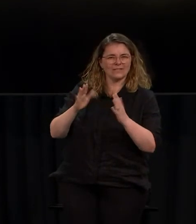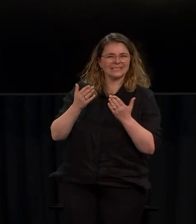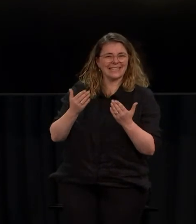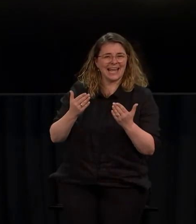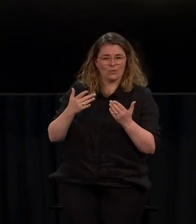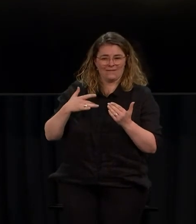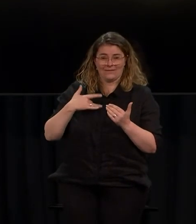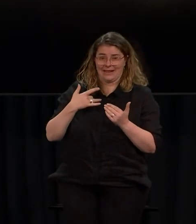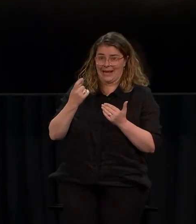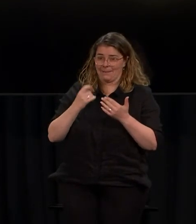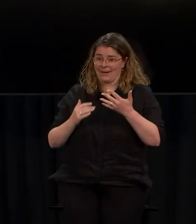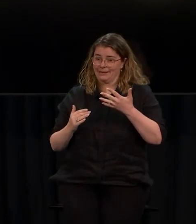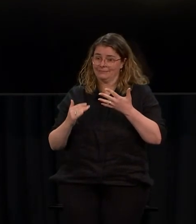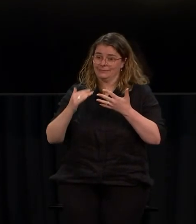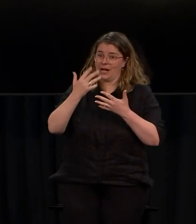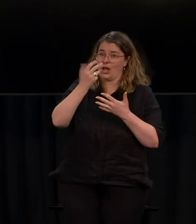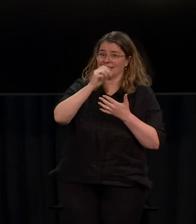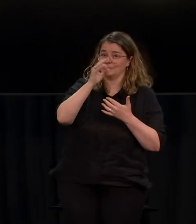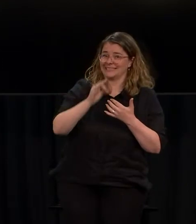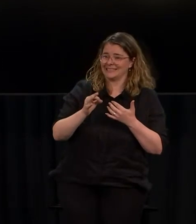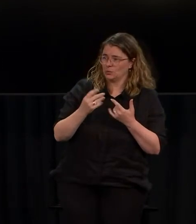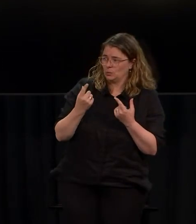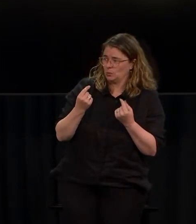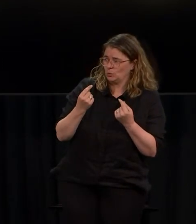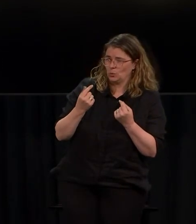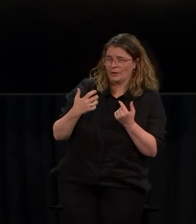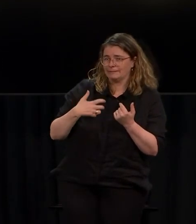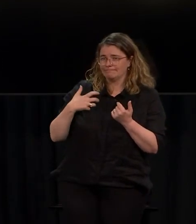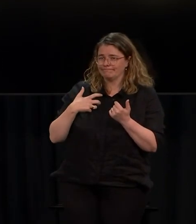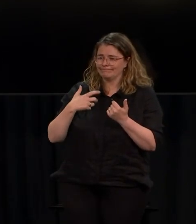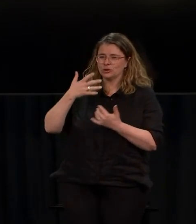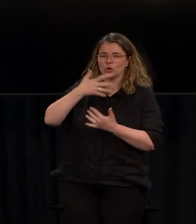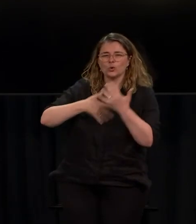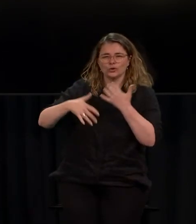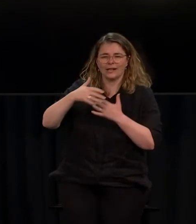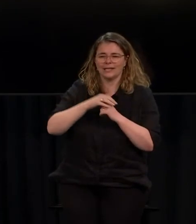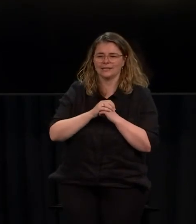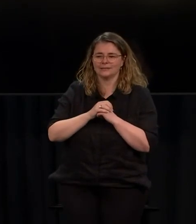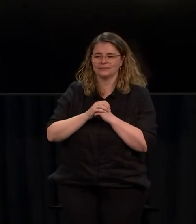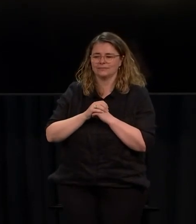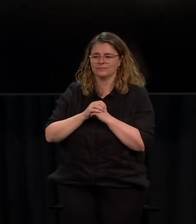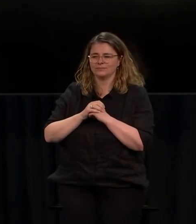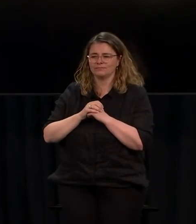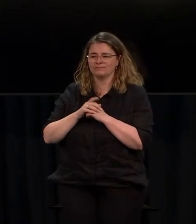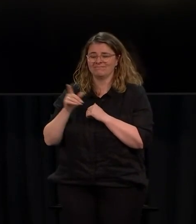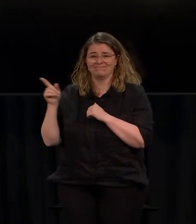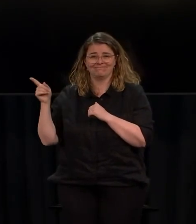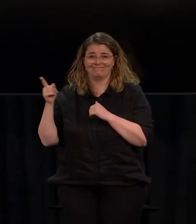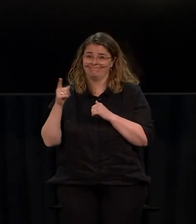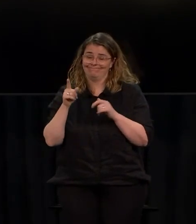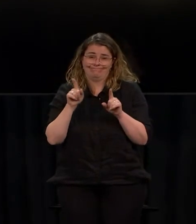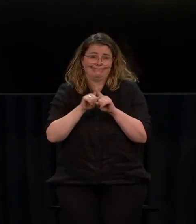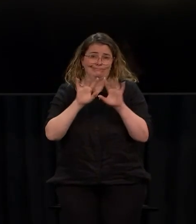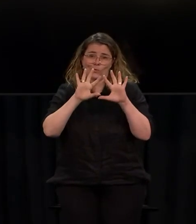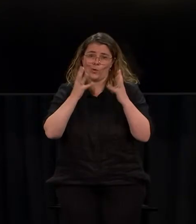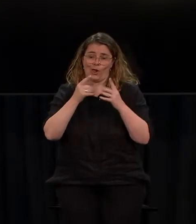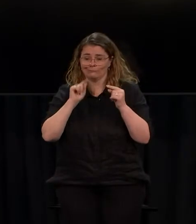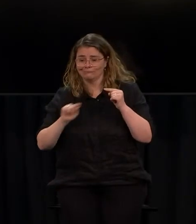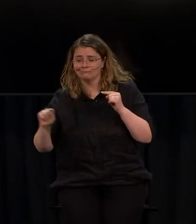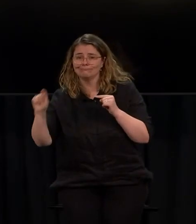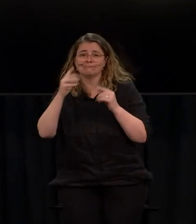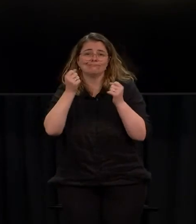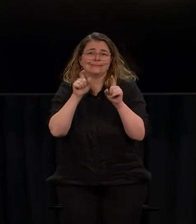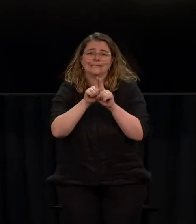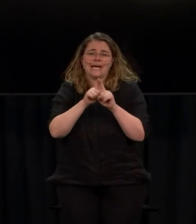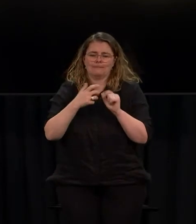as we're reaching those targets. And, I think you'd be hard-pressed to find anywhere in the world that hasn't come up against